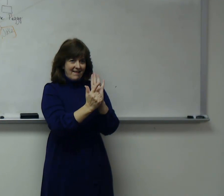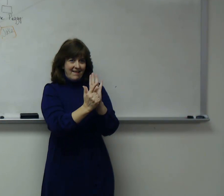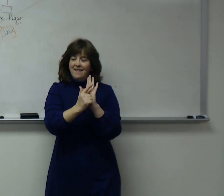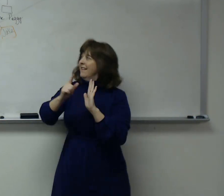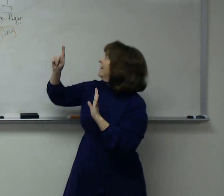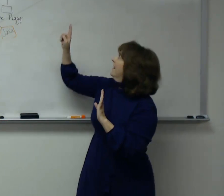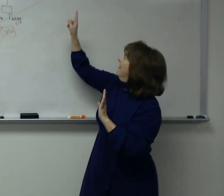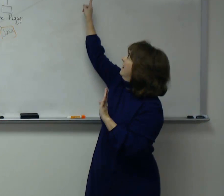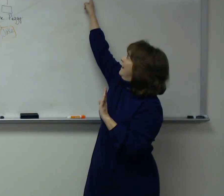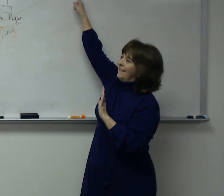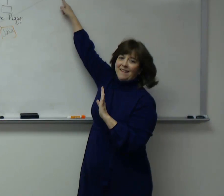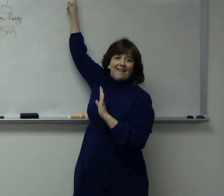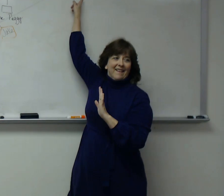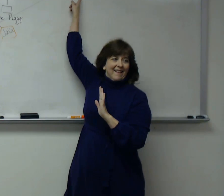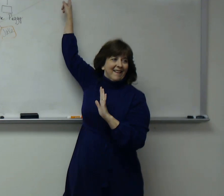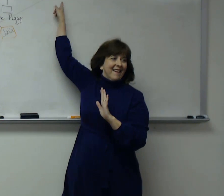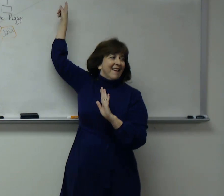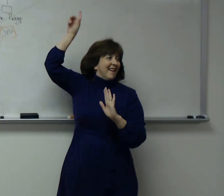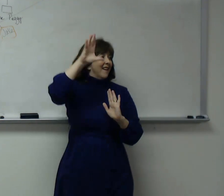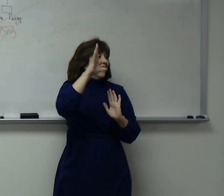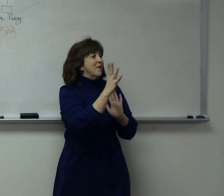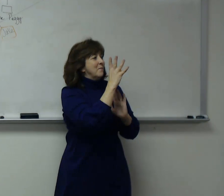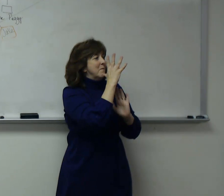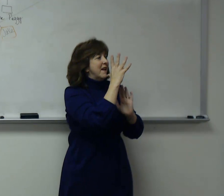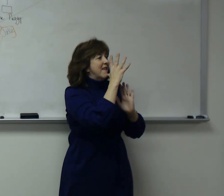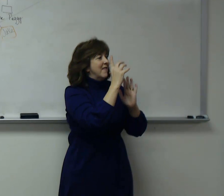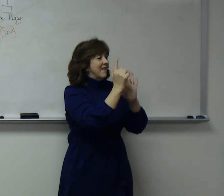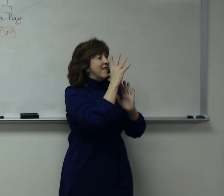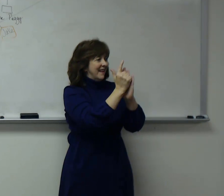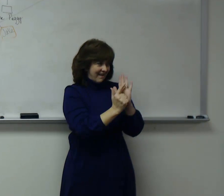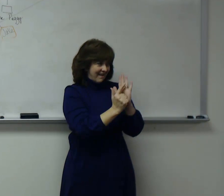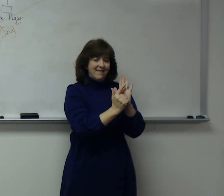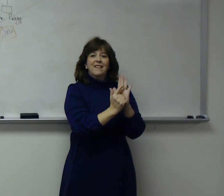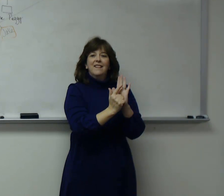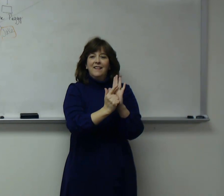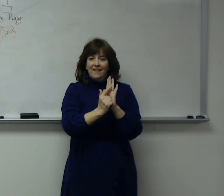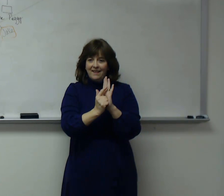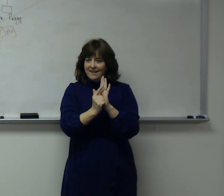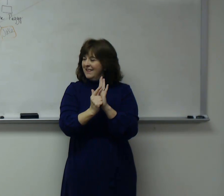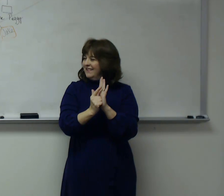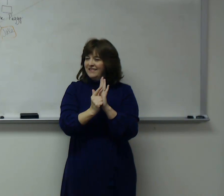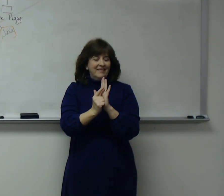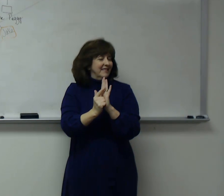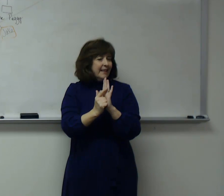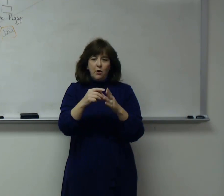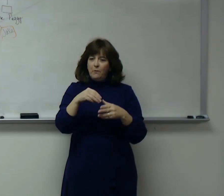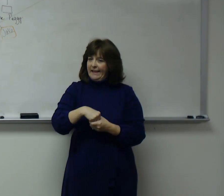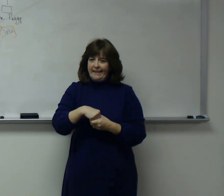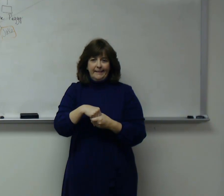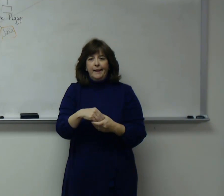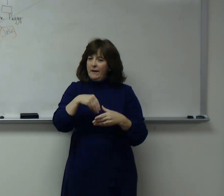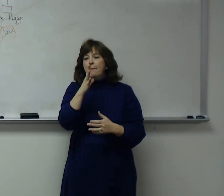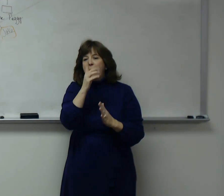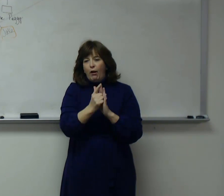Why are you saying mother. Do you sign the in-law?